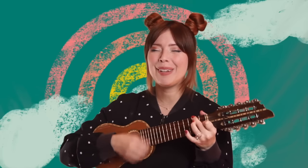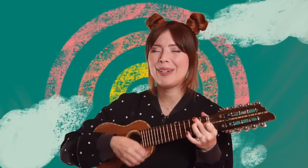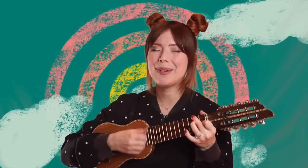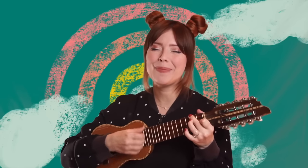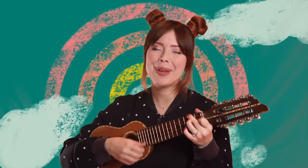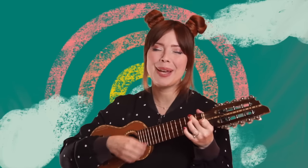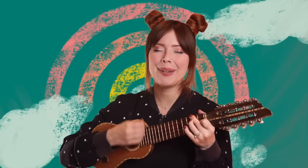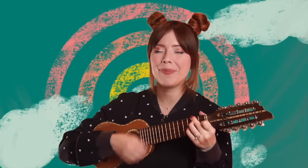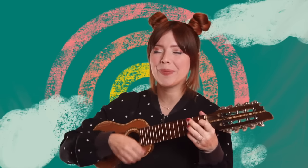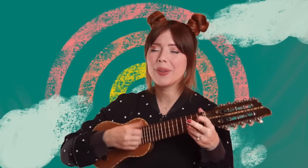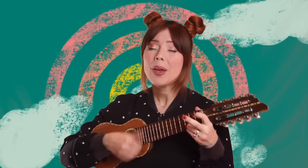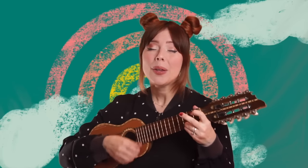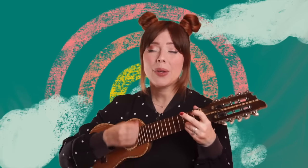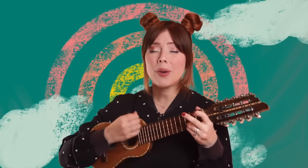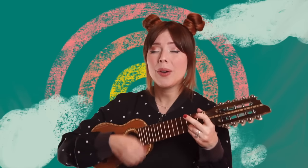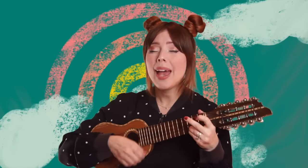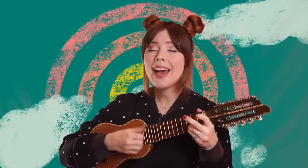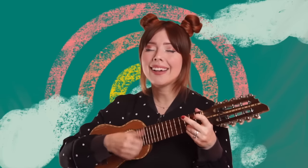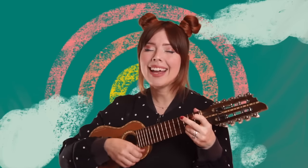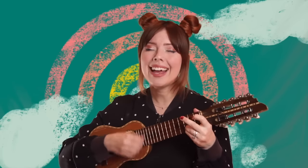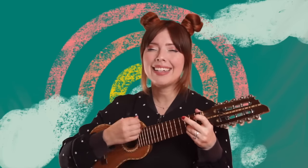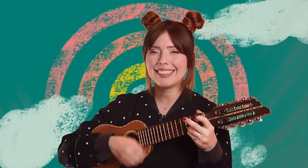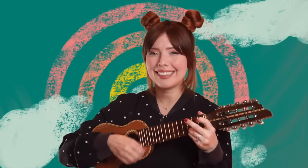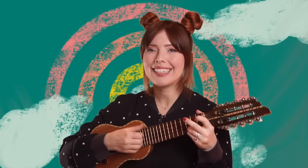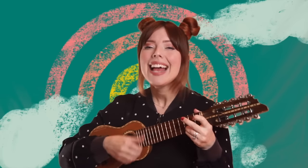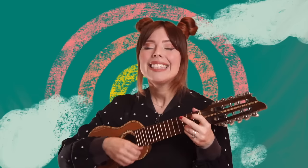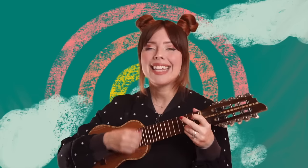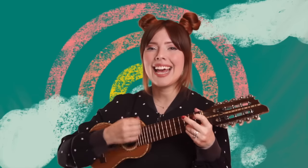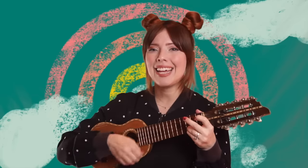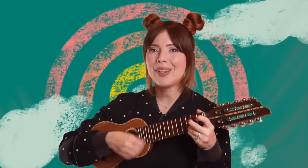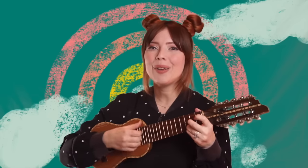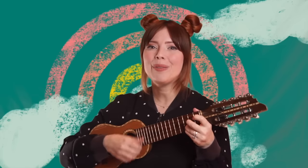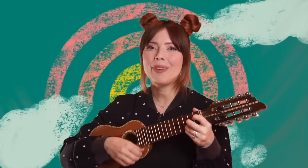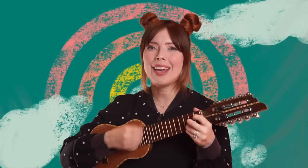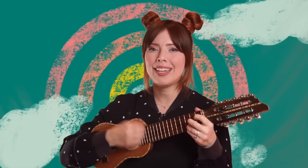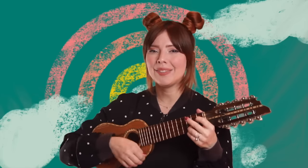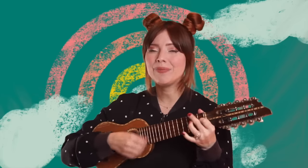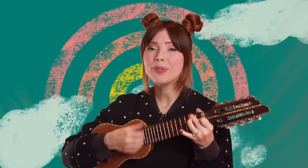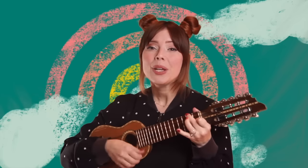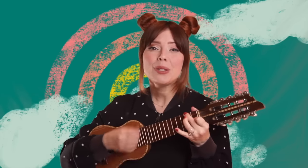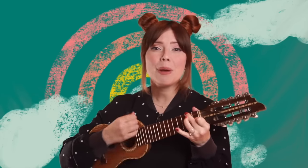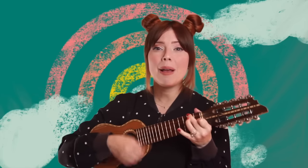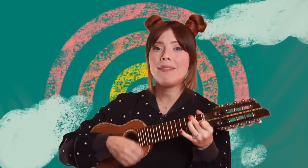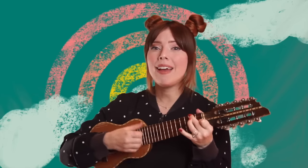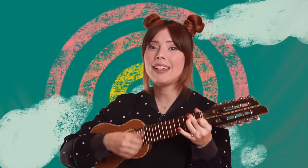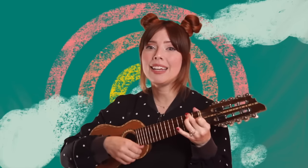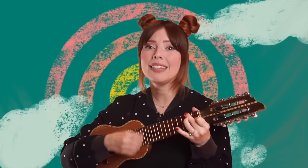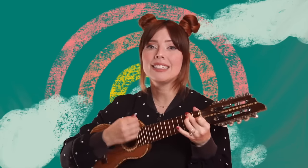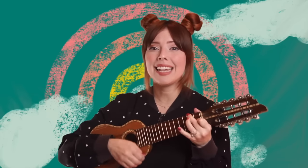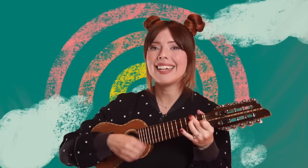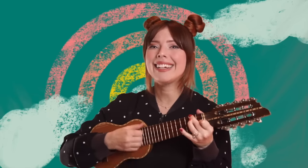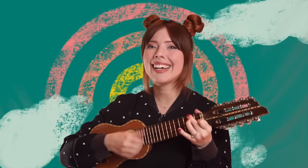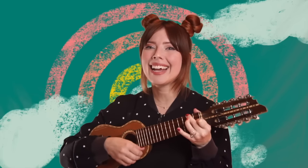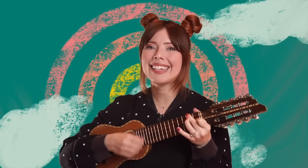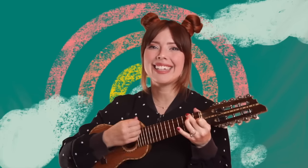O, P. Q, R, S, T, U, V. W, X, Y, I,